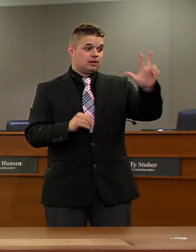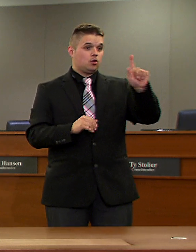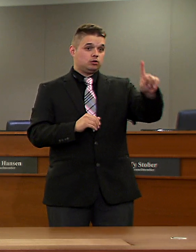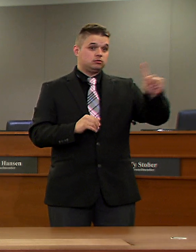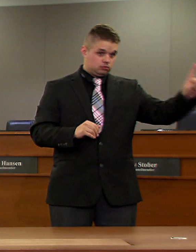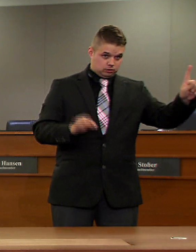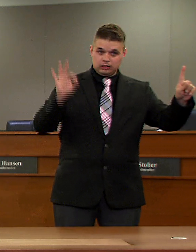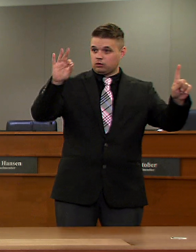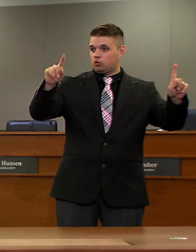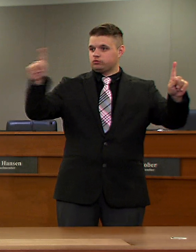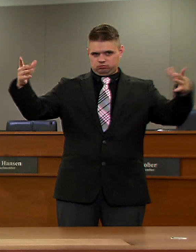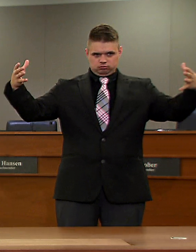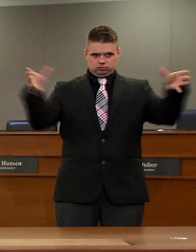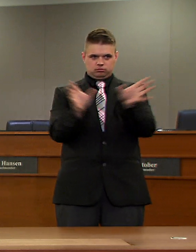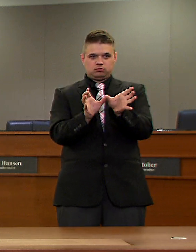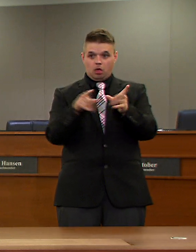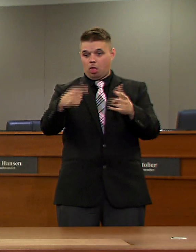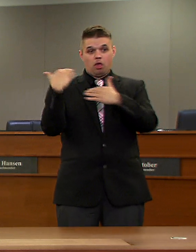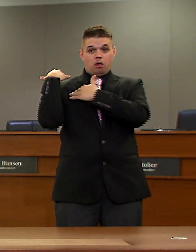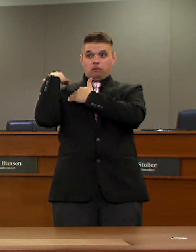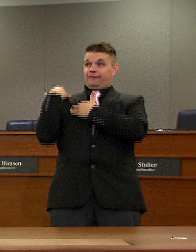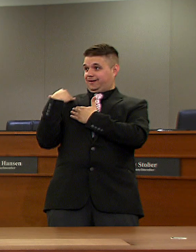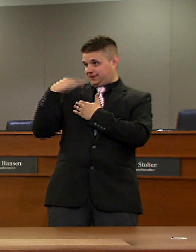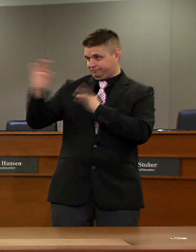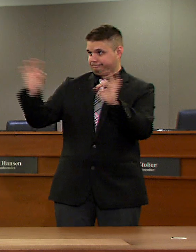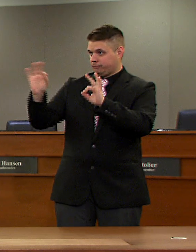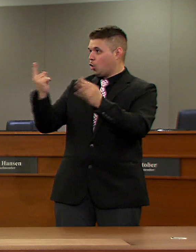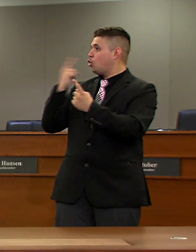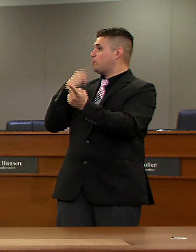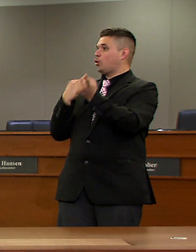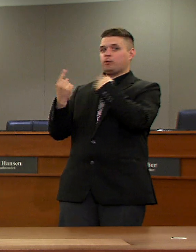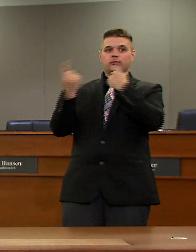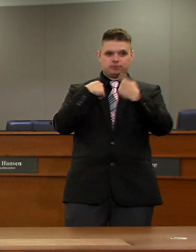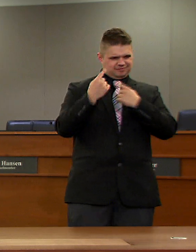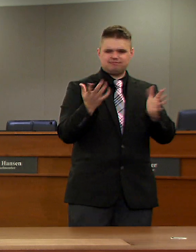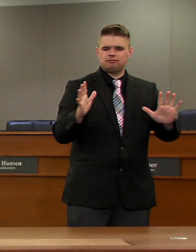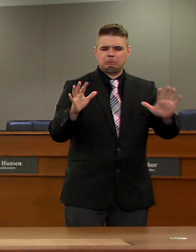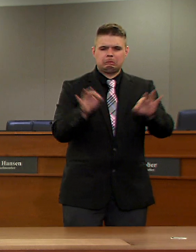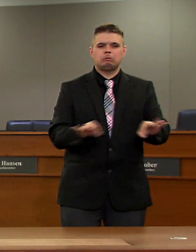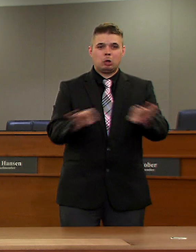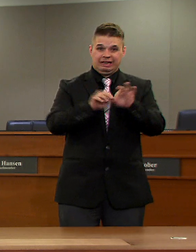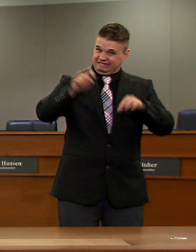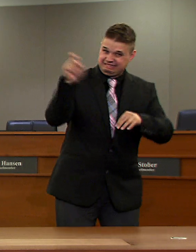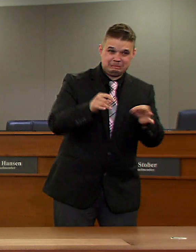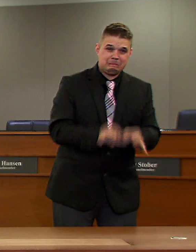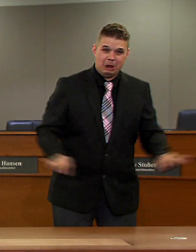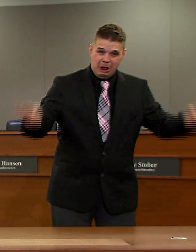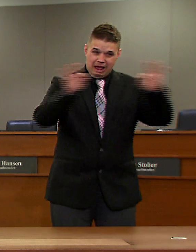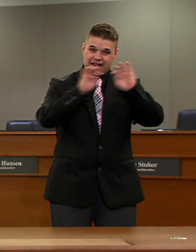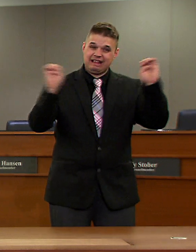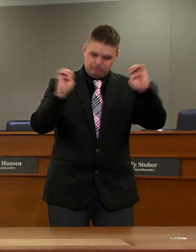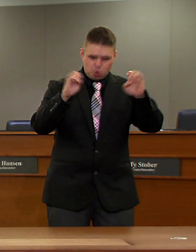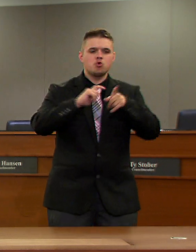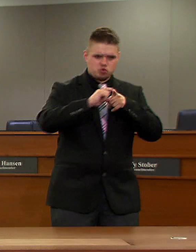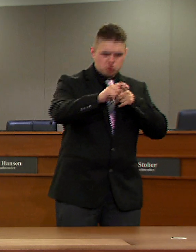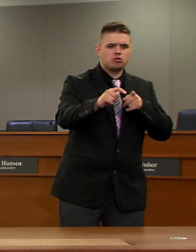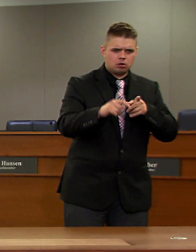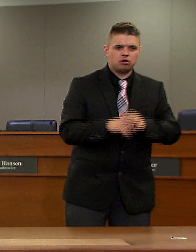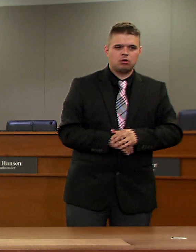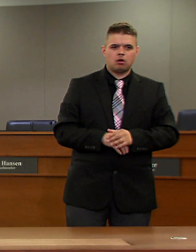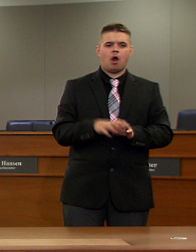911 calls and can quickly get overloaded with calls of a non-safety issue.